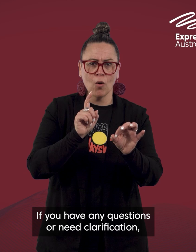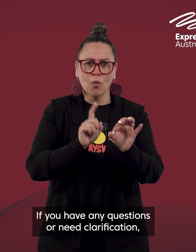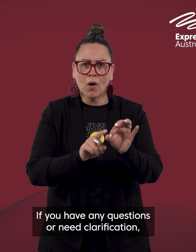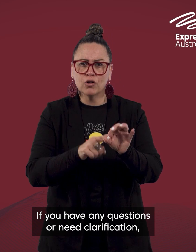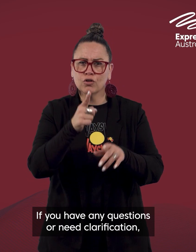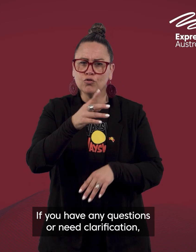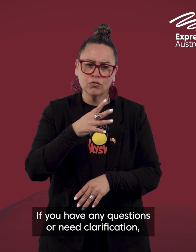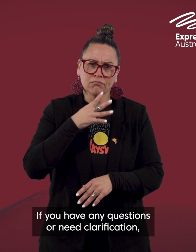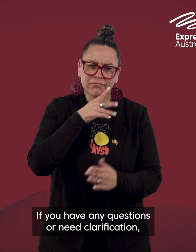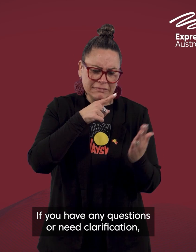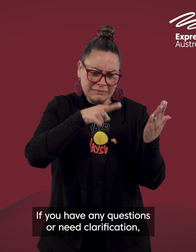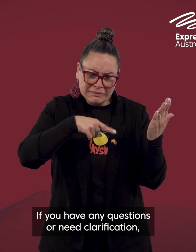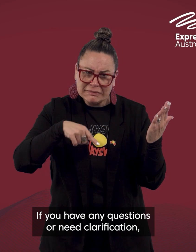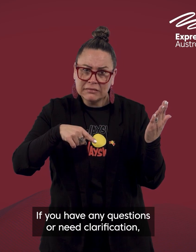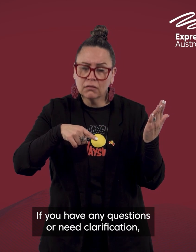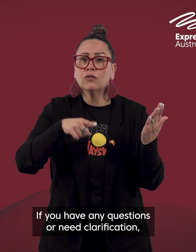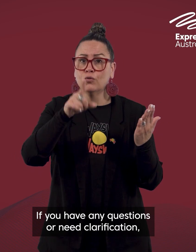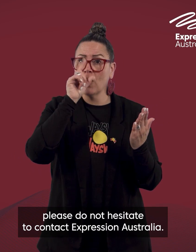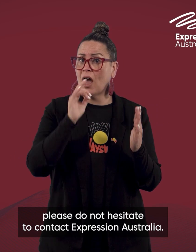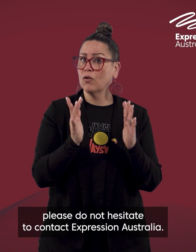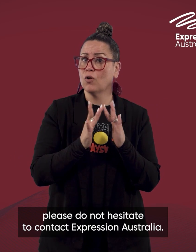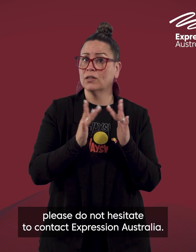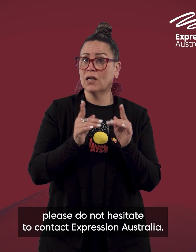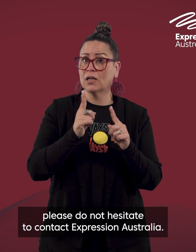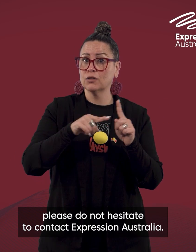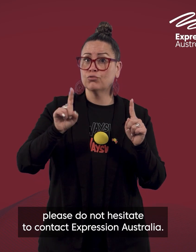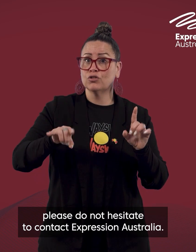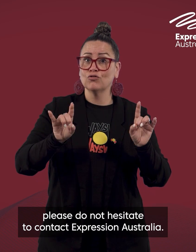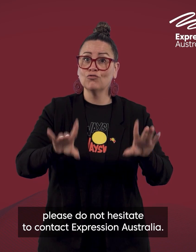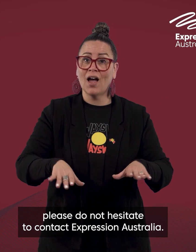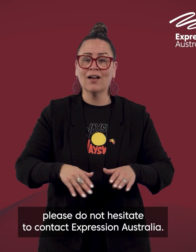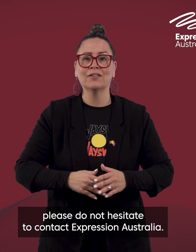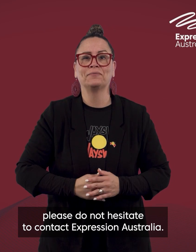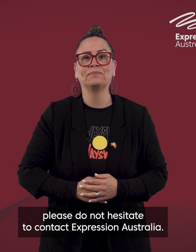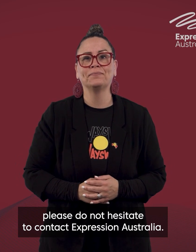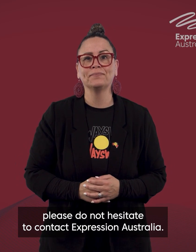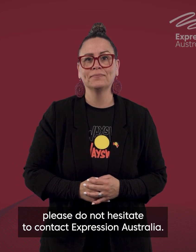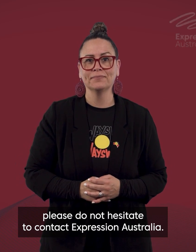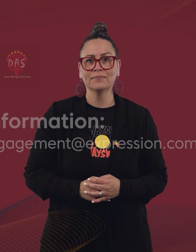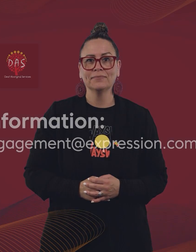you have any questions or need clarification, please do not hesitate to contact Expression Australia.